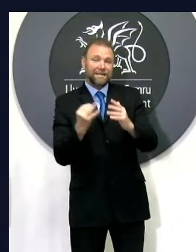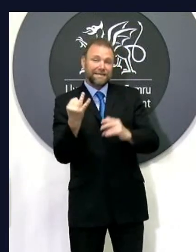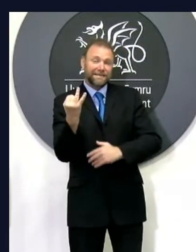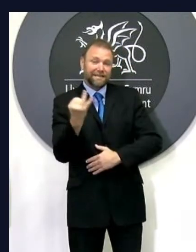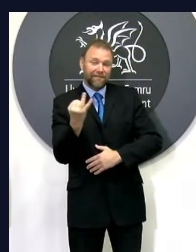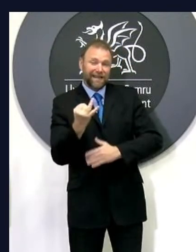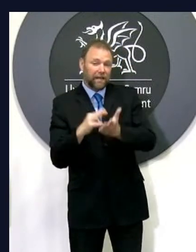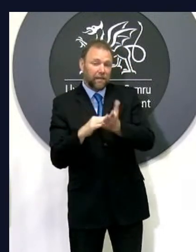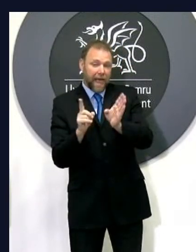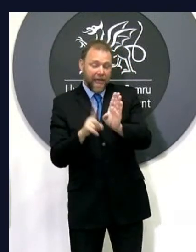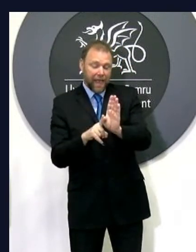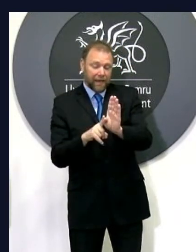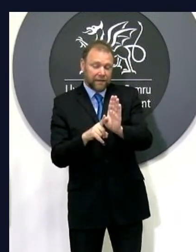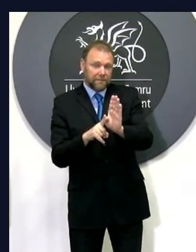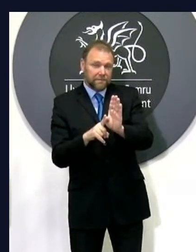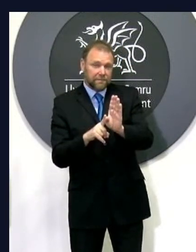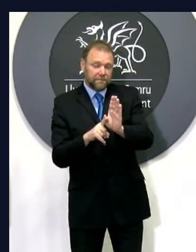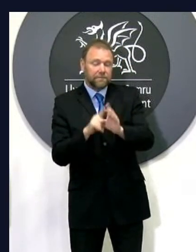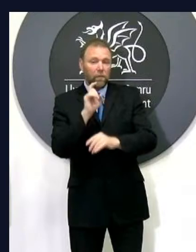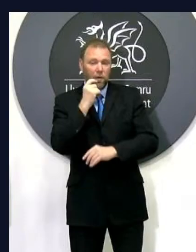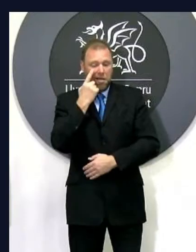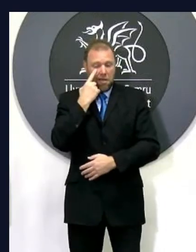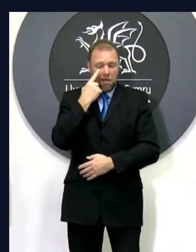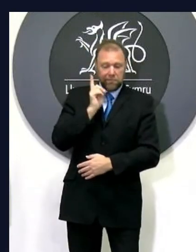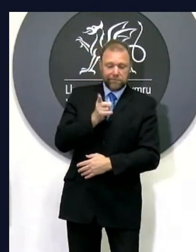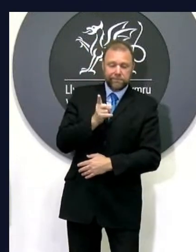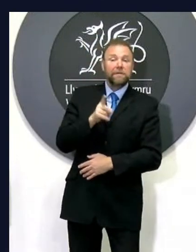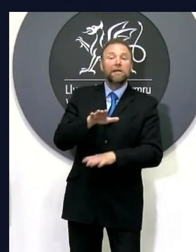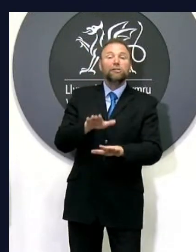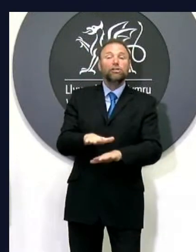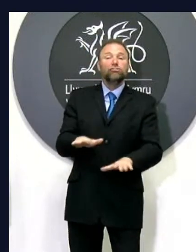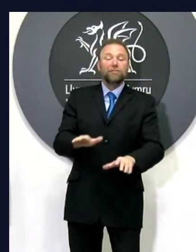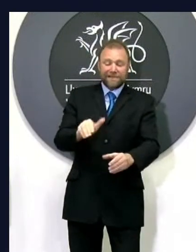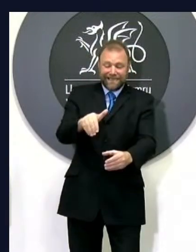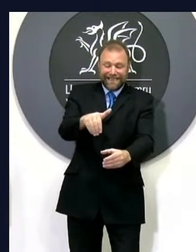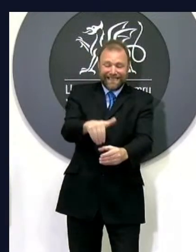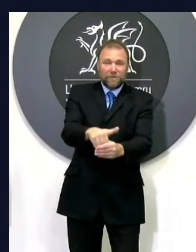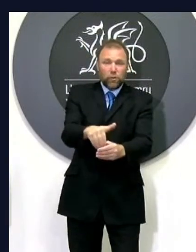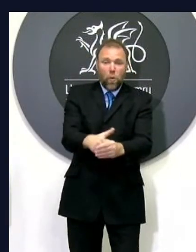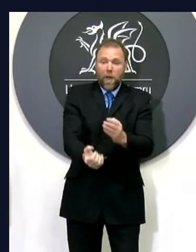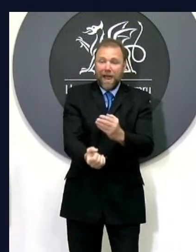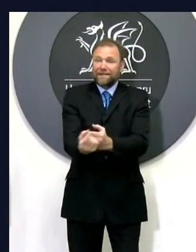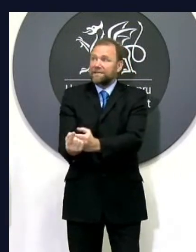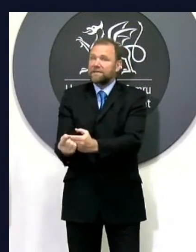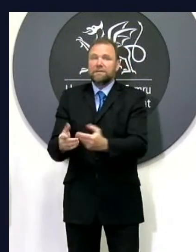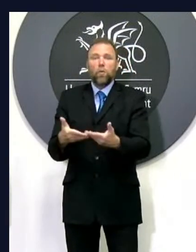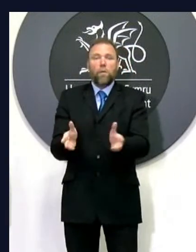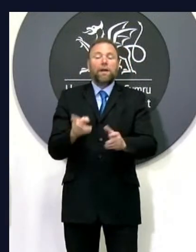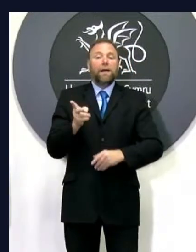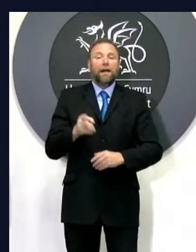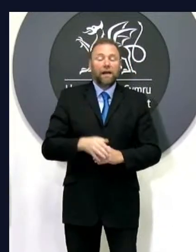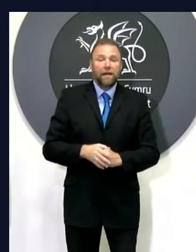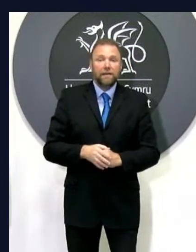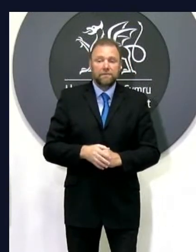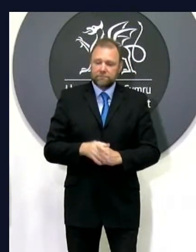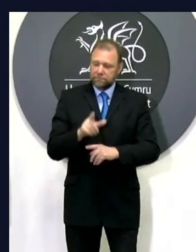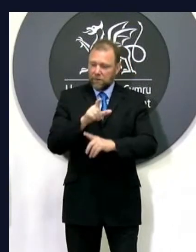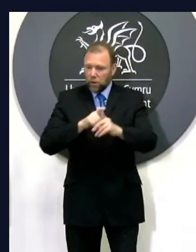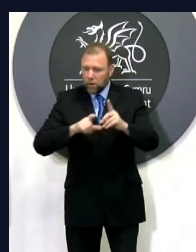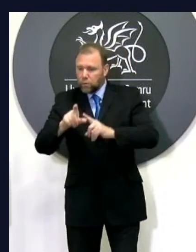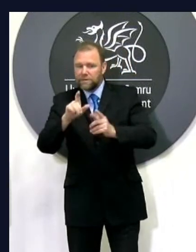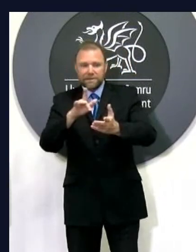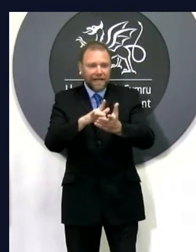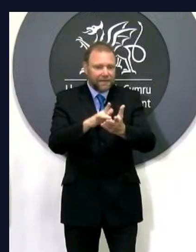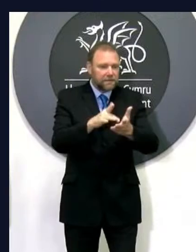May, we will see the resumption of children's indoor activities, the reopening of community centres, and the resumption